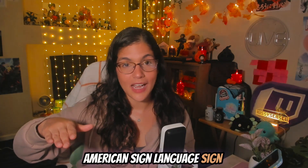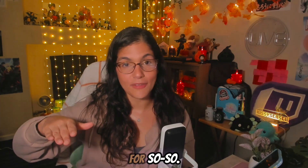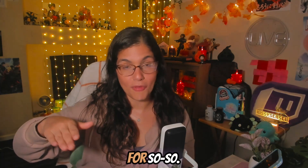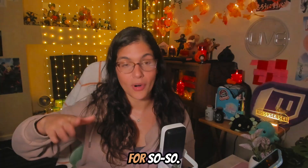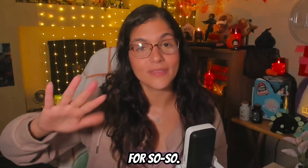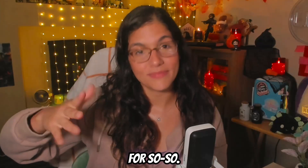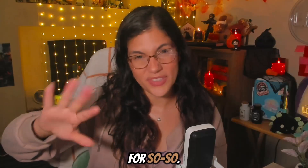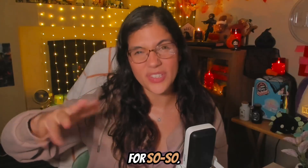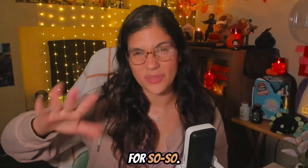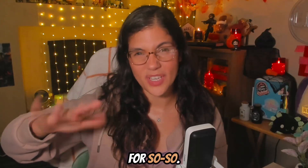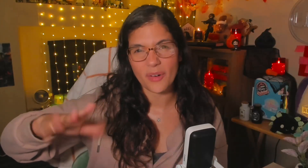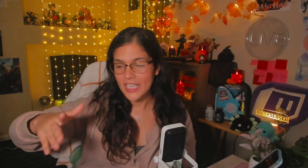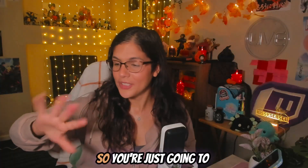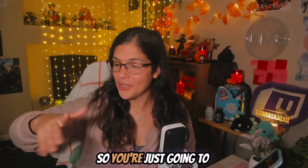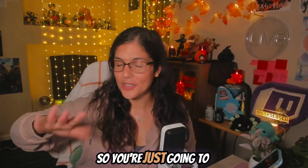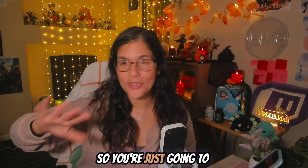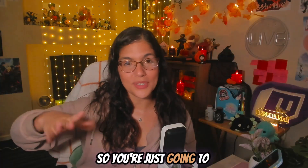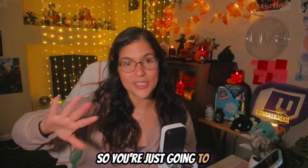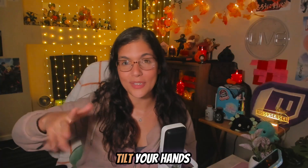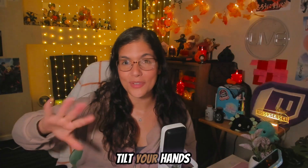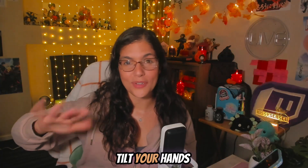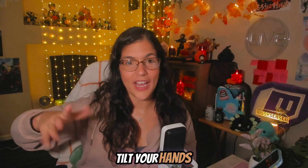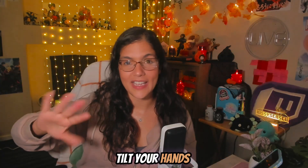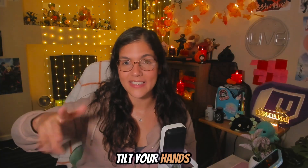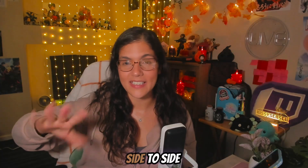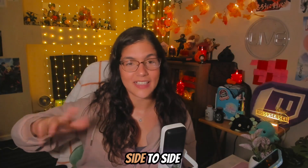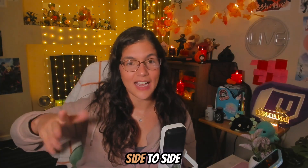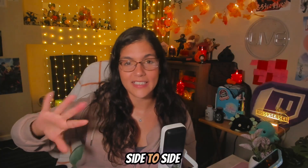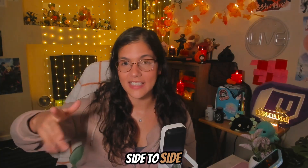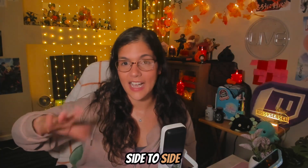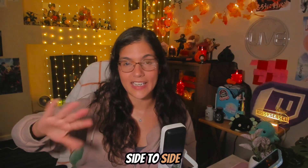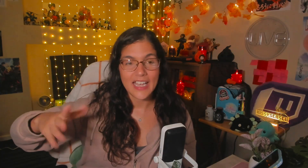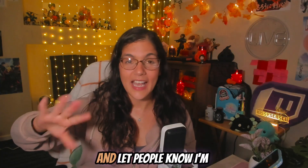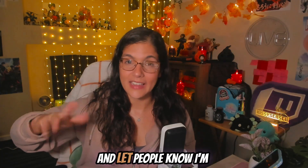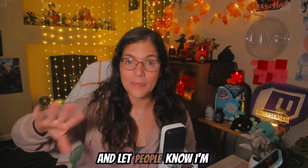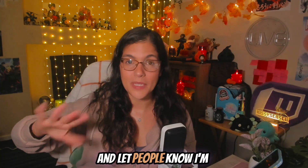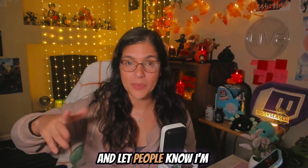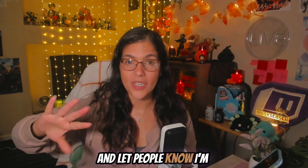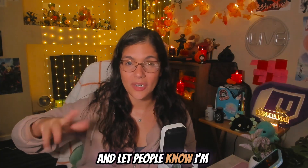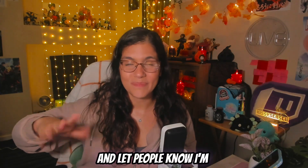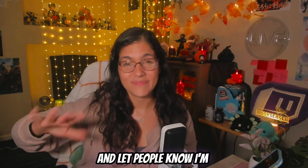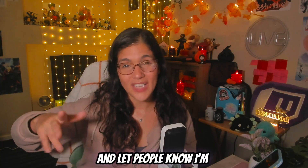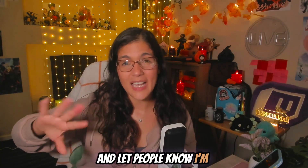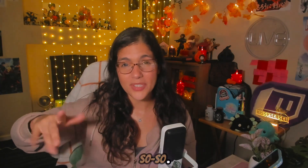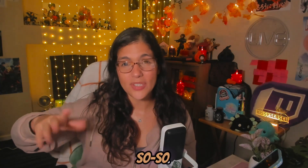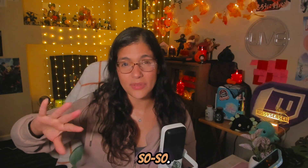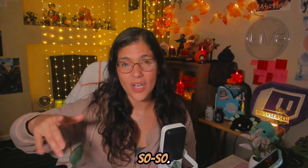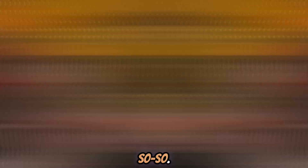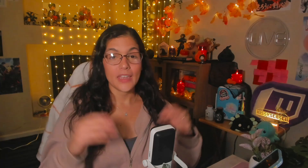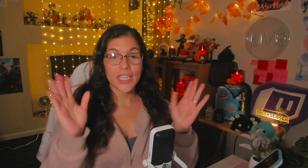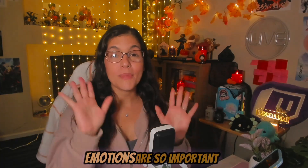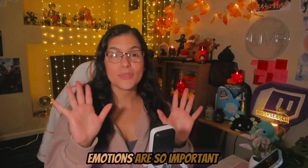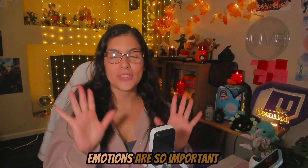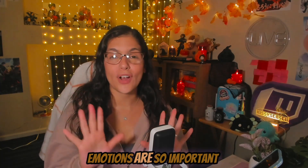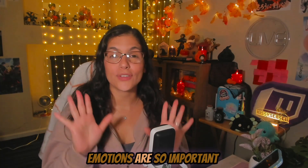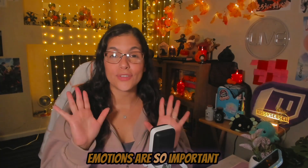for so-so. So you're just going to tilt your hands side to side and let people know I'm so-so. Emotions are